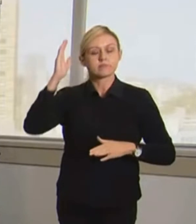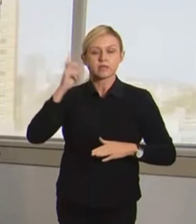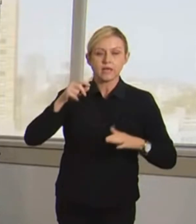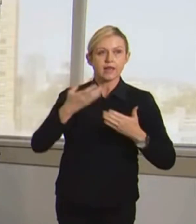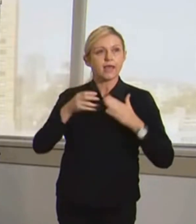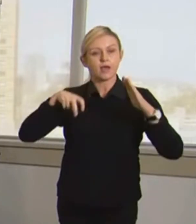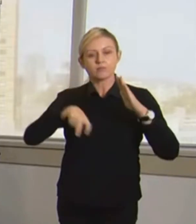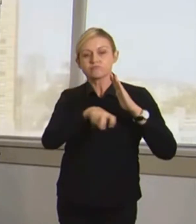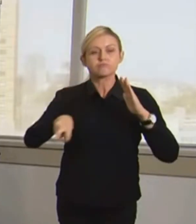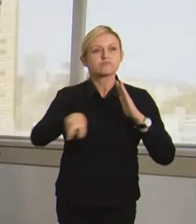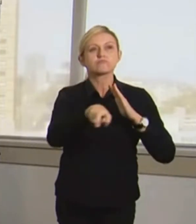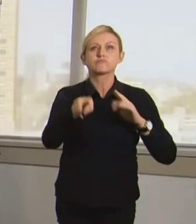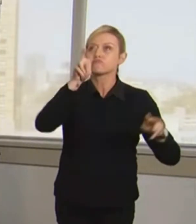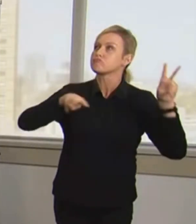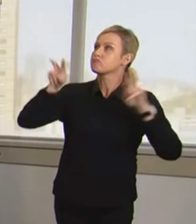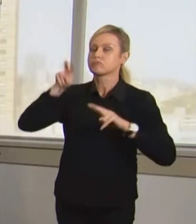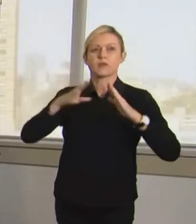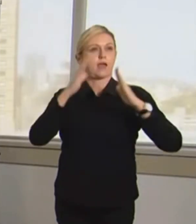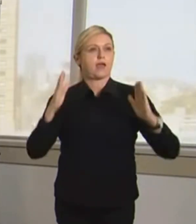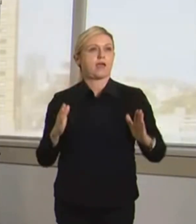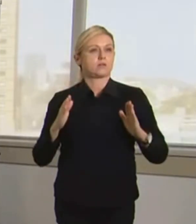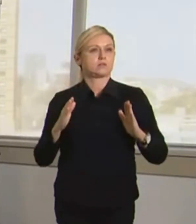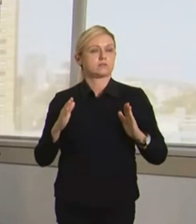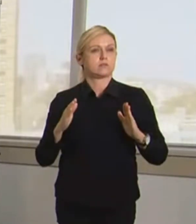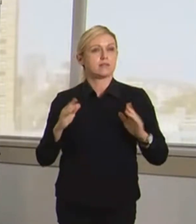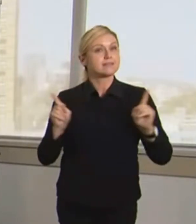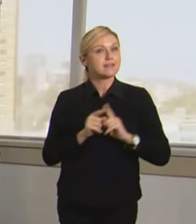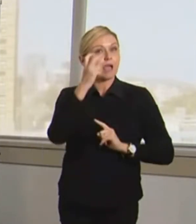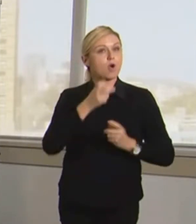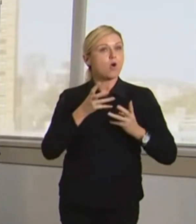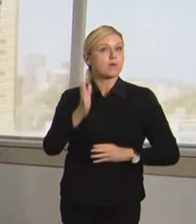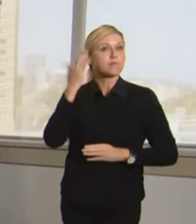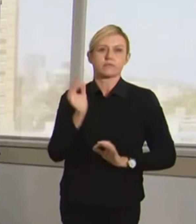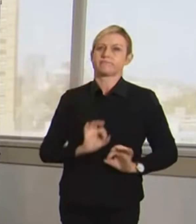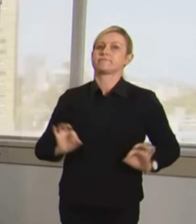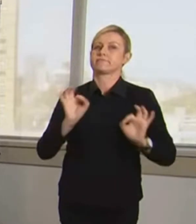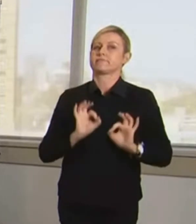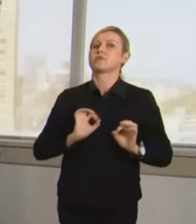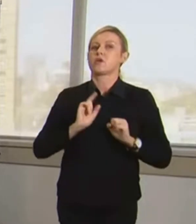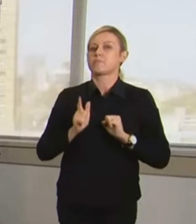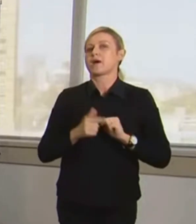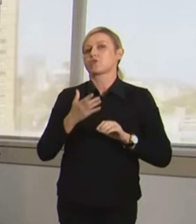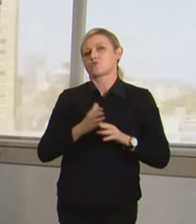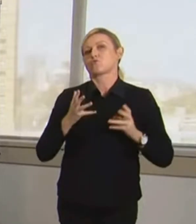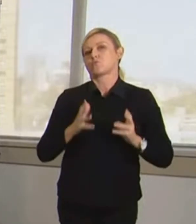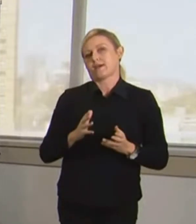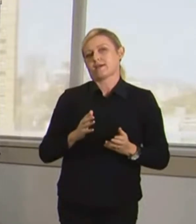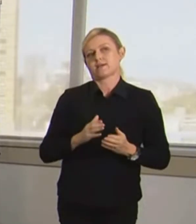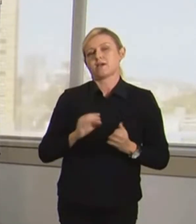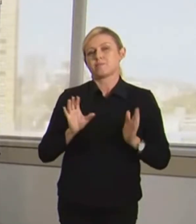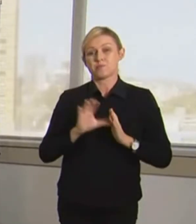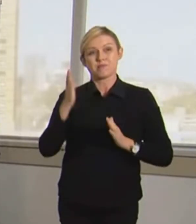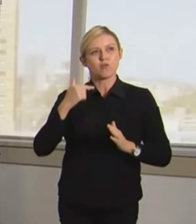better ways of doing it, but not the old ways. So I know I've been at a property sometimes looking at an auction property and there might be 40 people in the